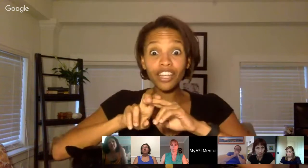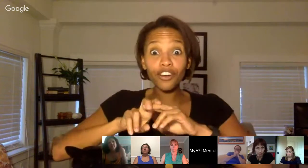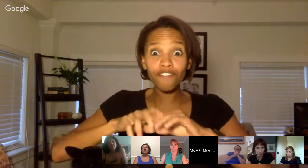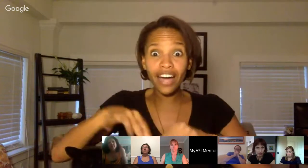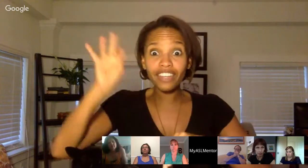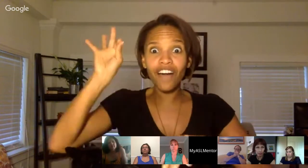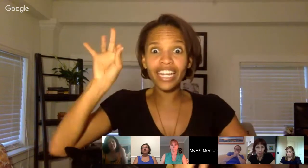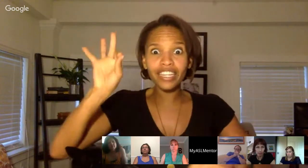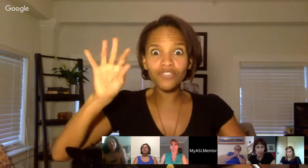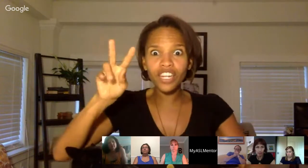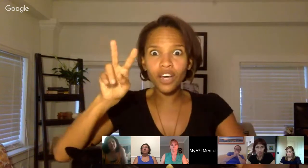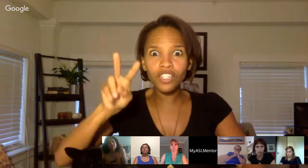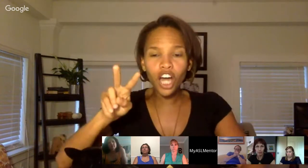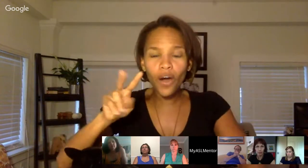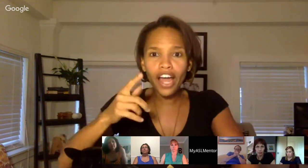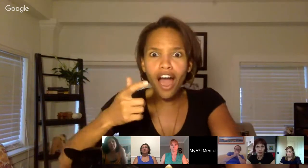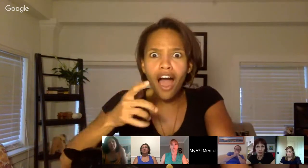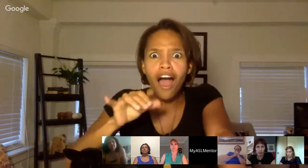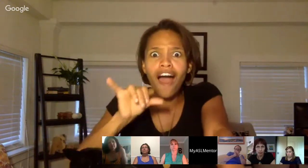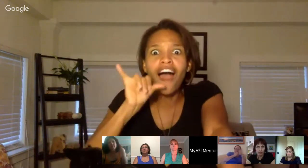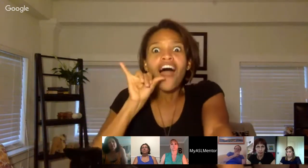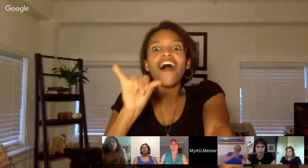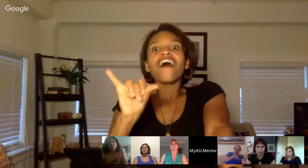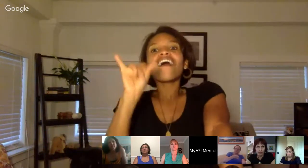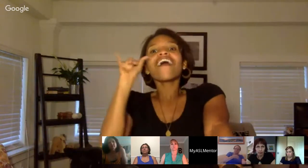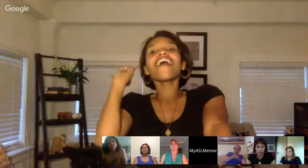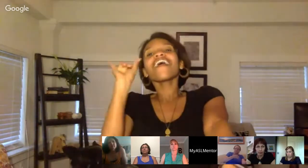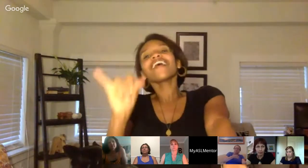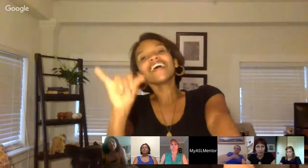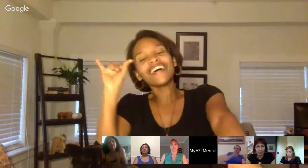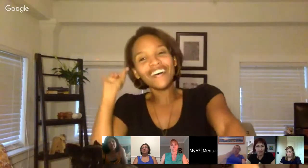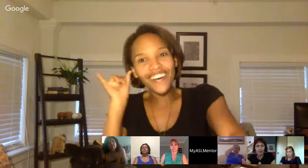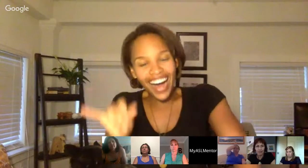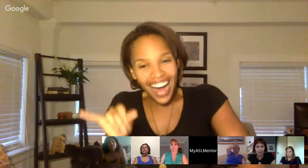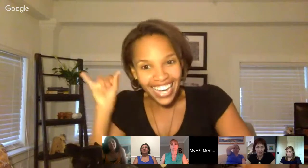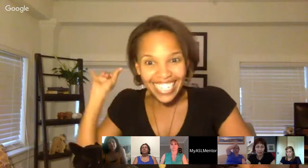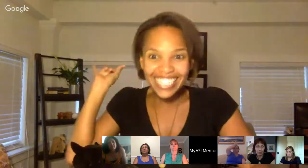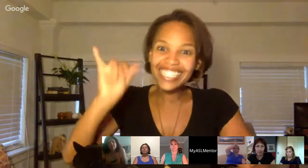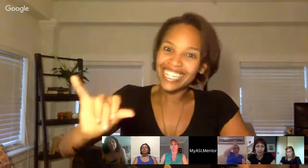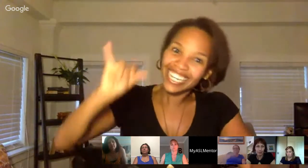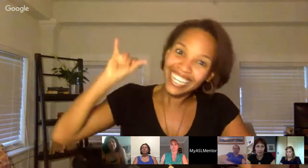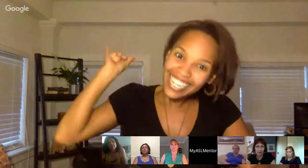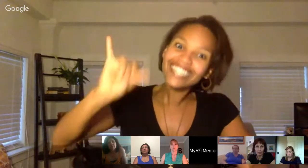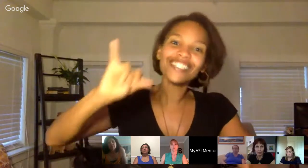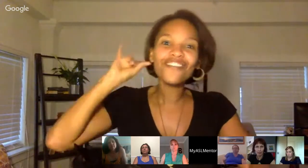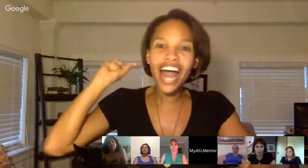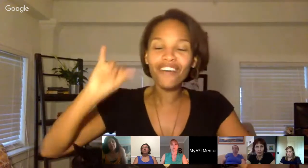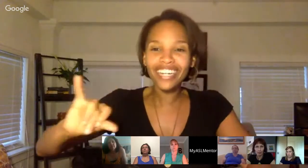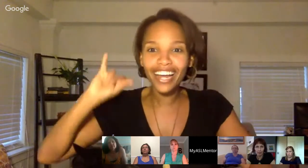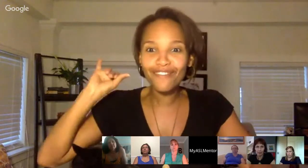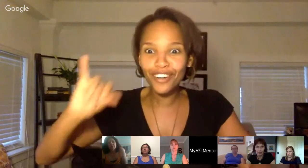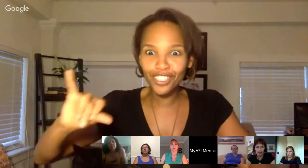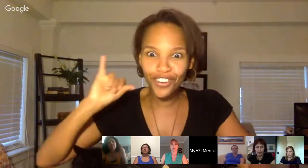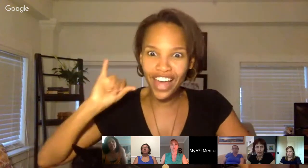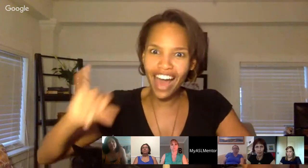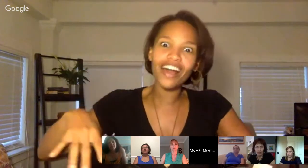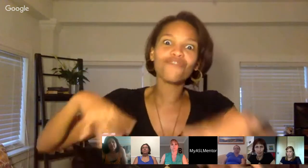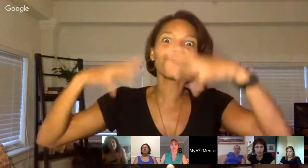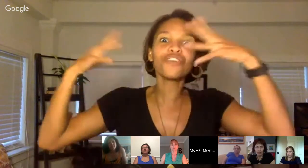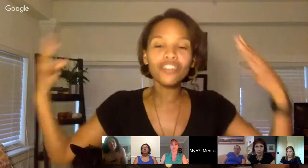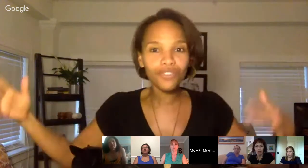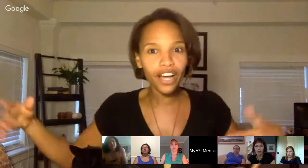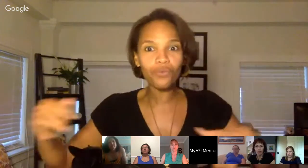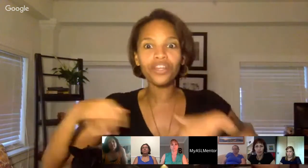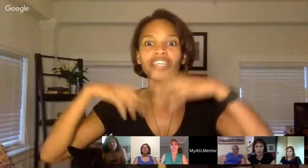imagine him sitting there and finally finding these videos and going, oh, I see? So that one kind of works for that.